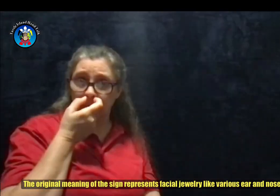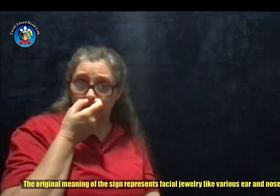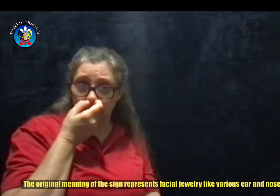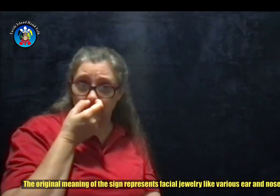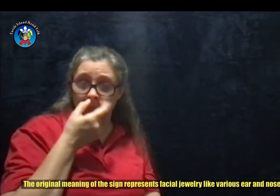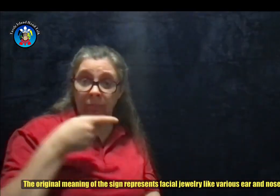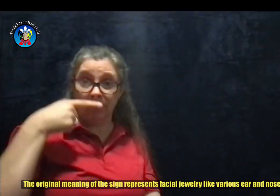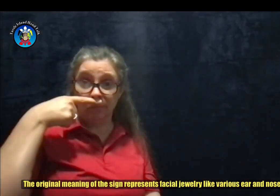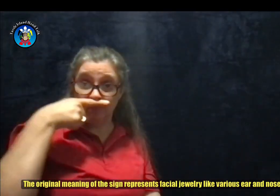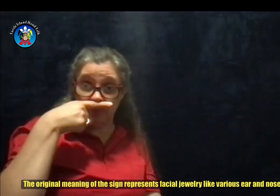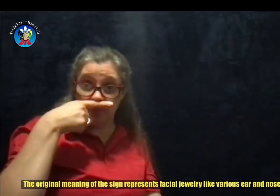pieces.